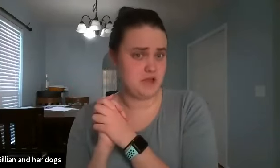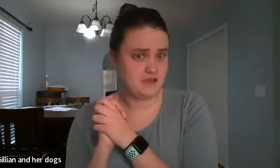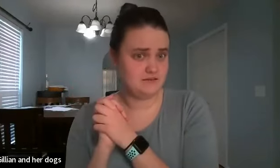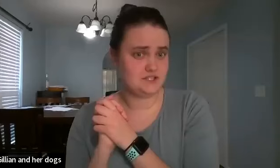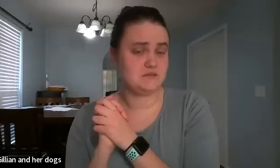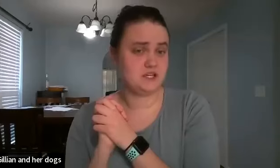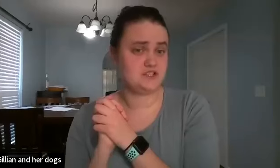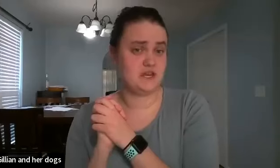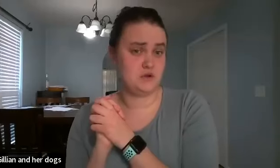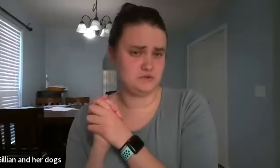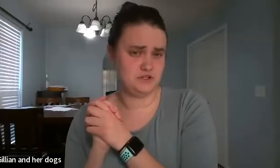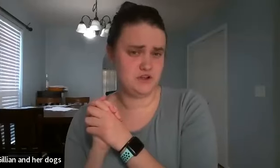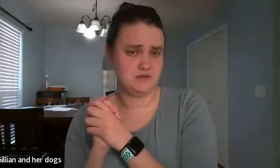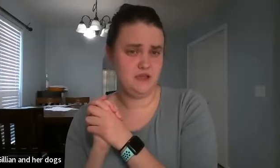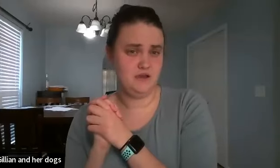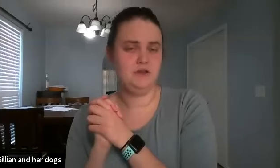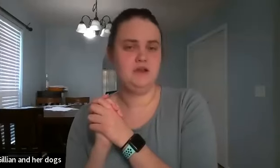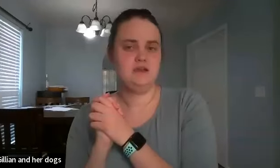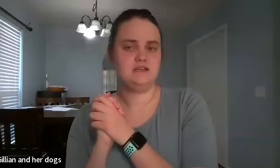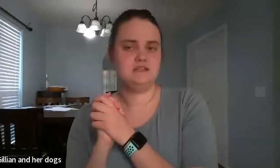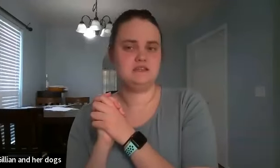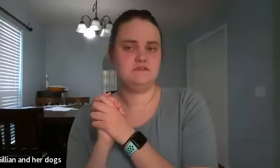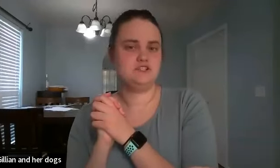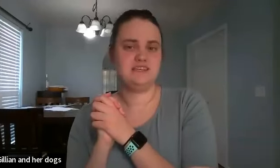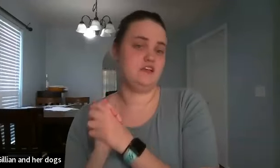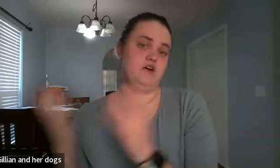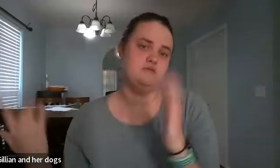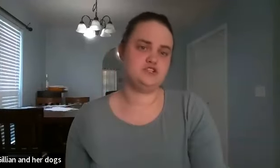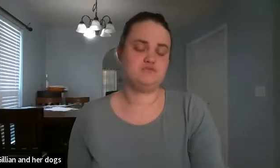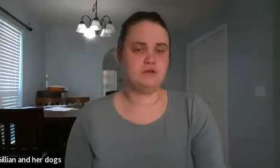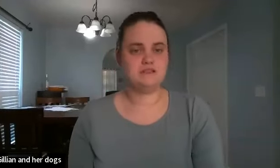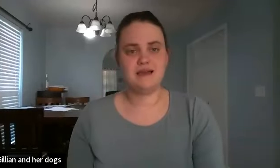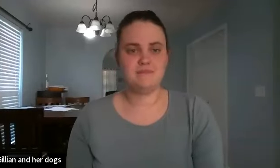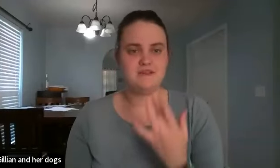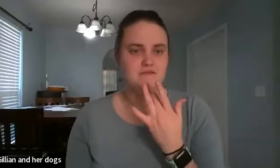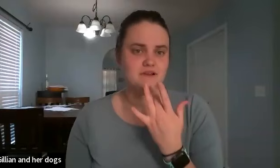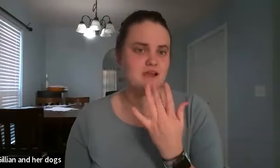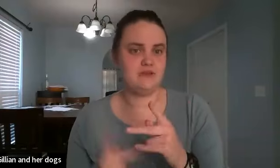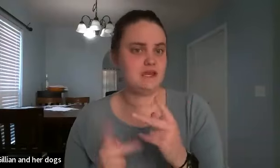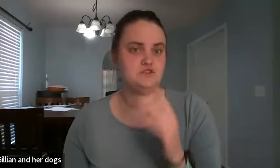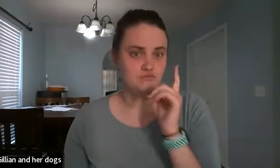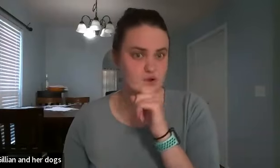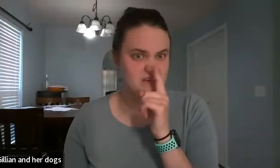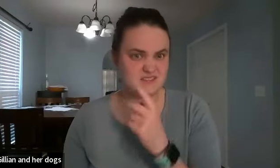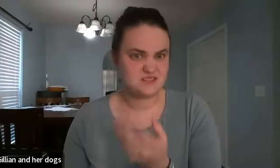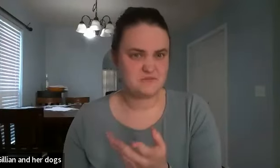bet, just to make sure they know which one you're talking about. Because if you're just saying like, oh, they're just rodents, my favorite kind of animals are rodents or